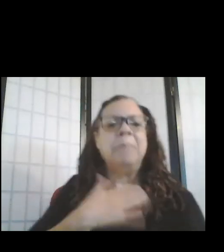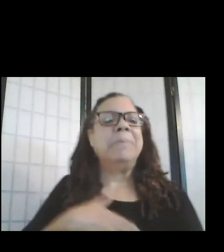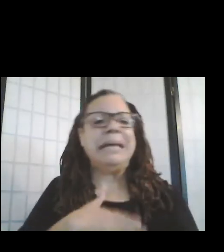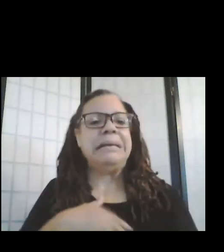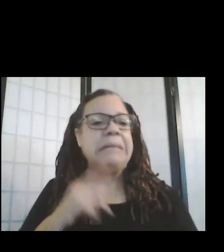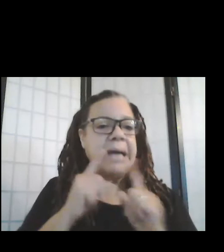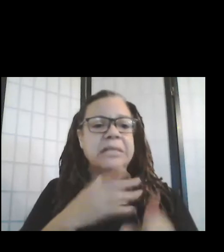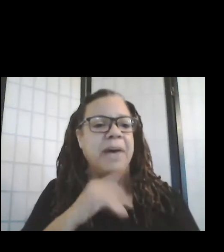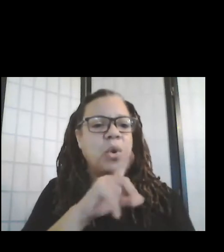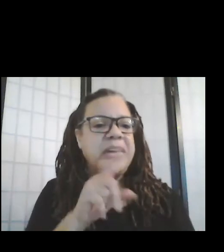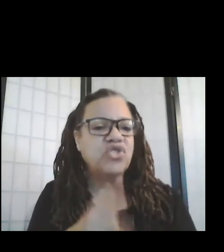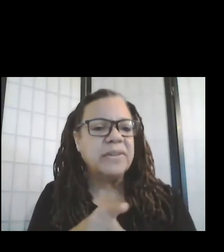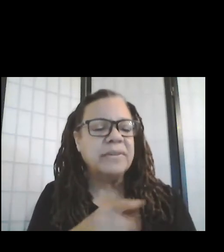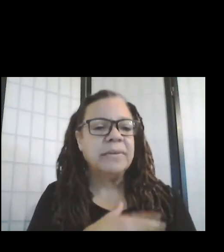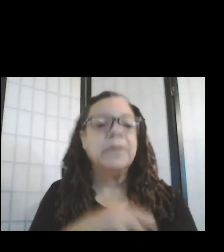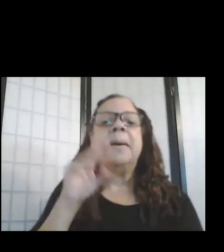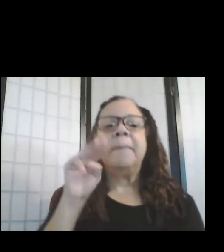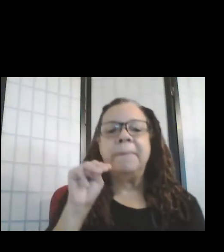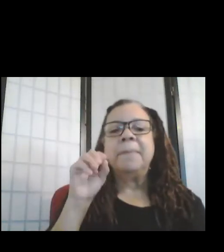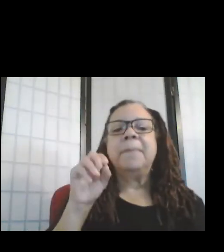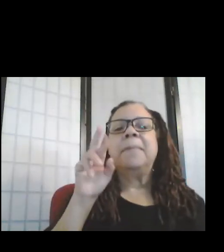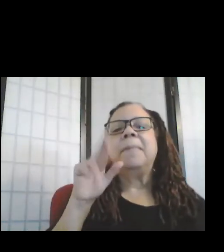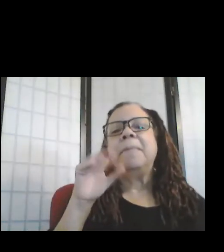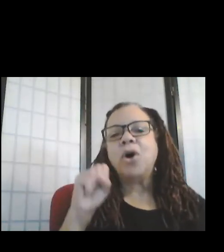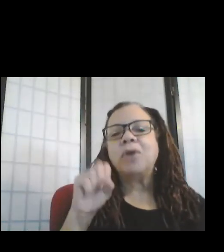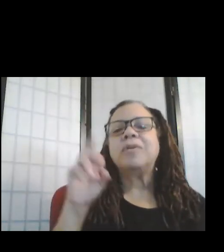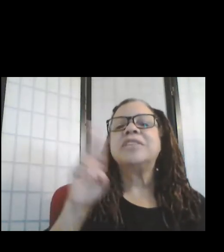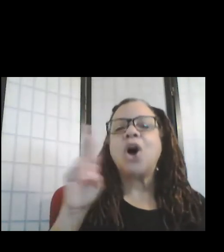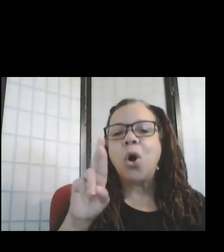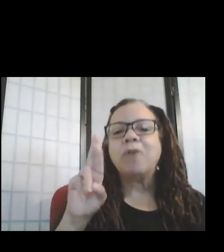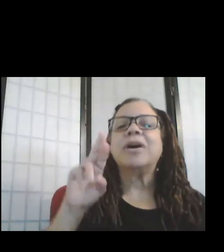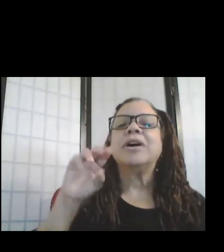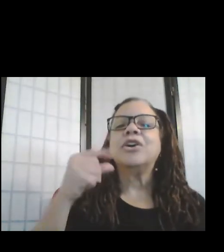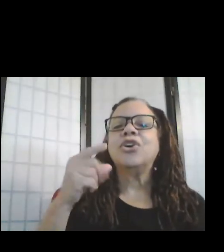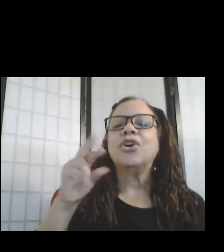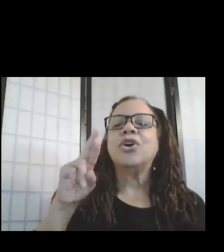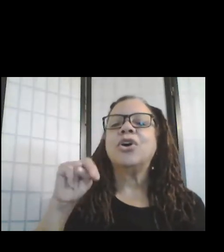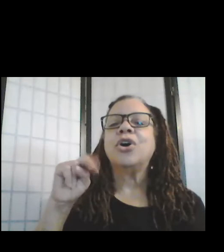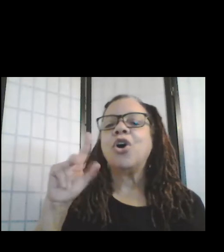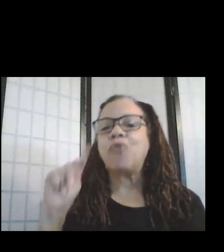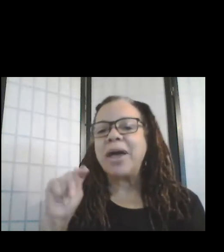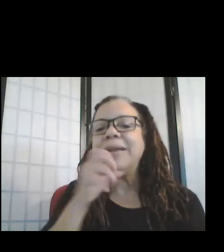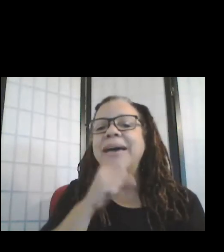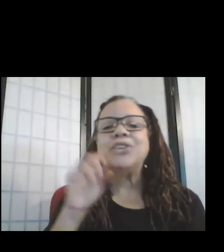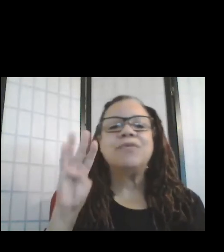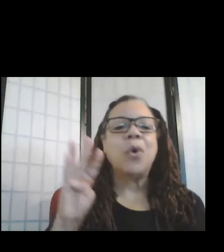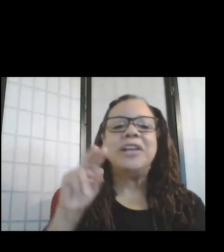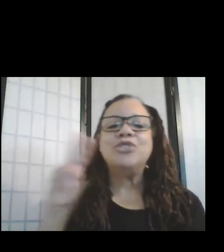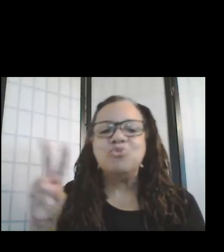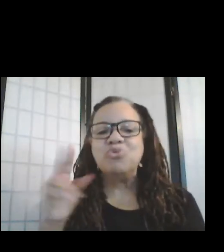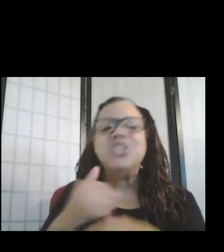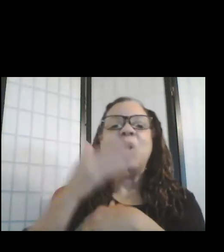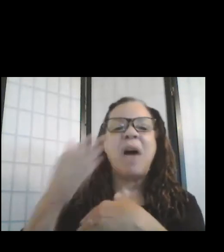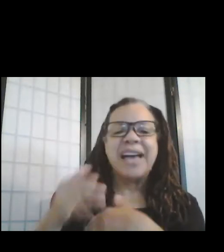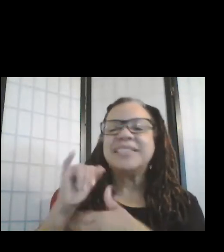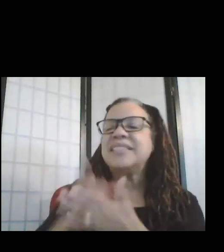question." "Morris R. Grant, R for Richard, age 42, since you'll probably ask that next."